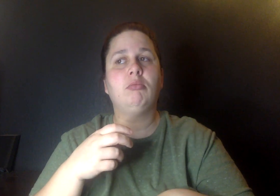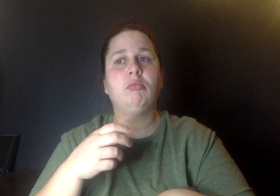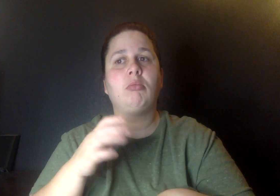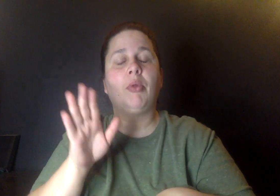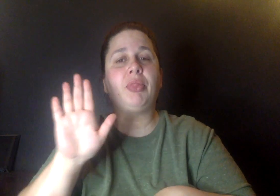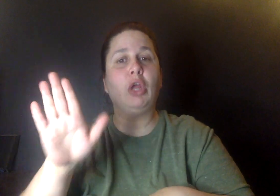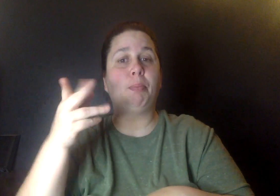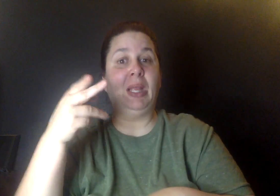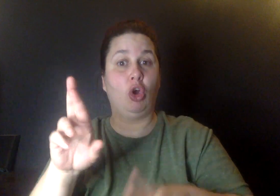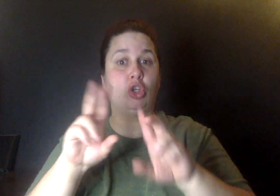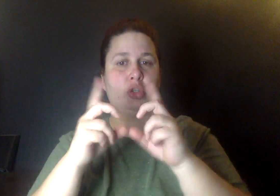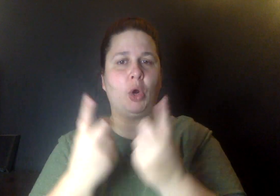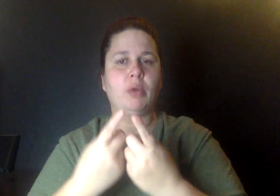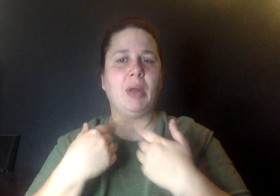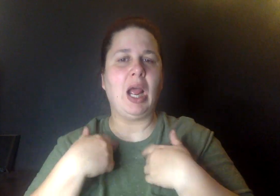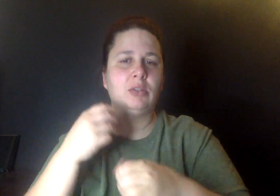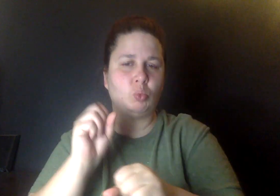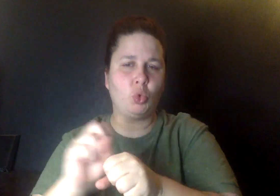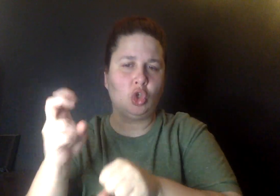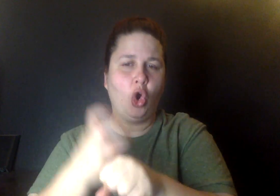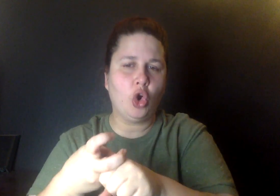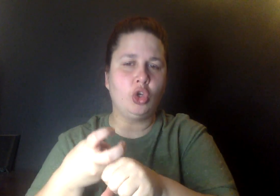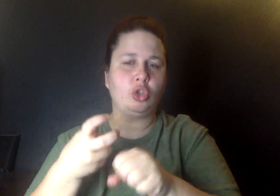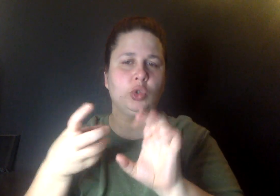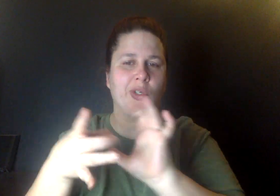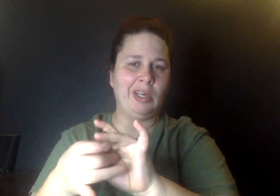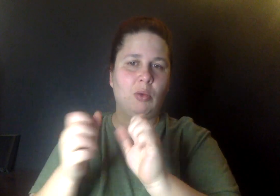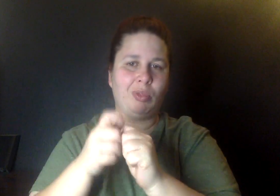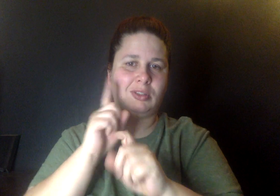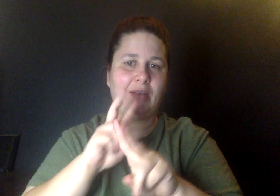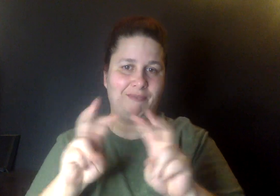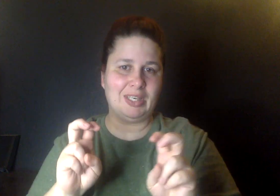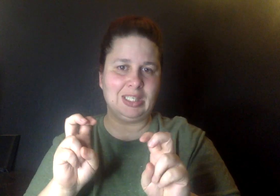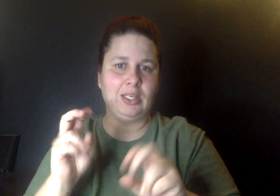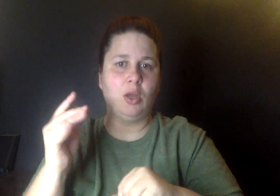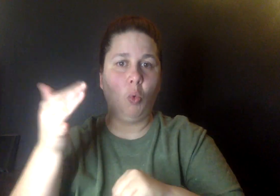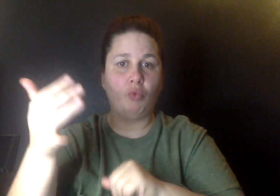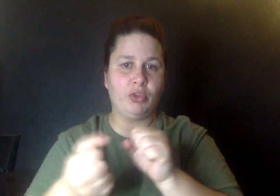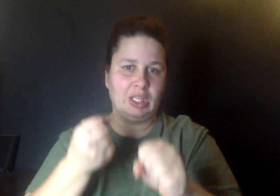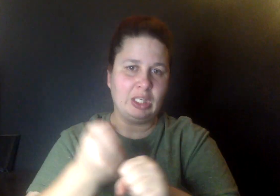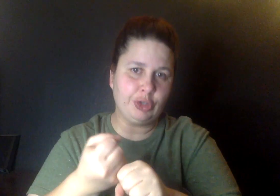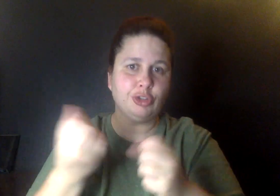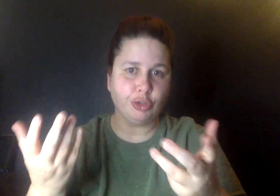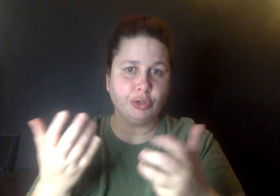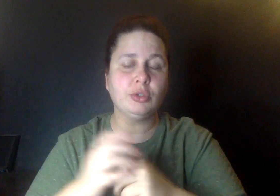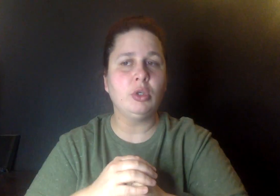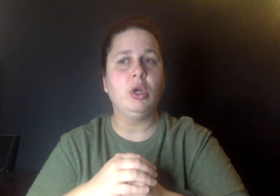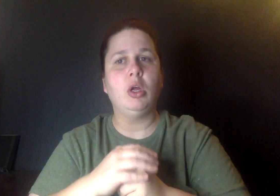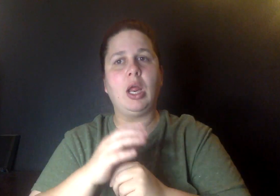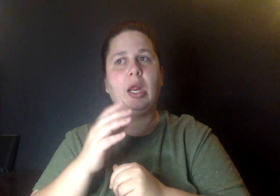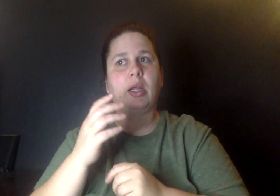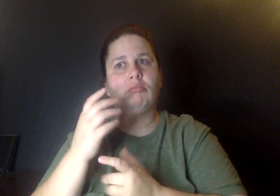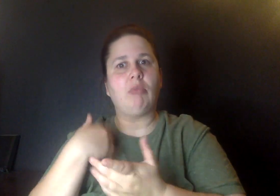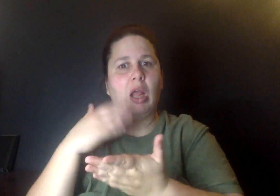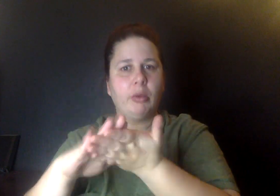The PR department had worked hard to connect with Jeff Zee over the years and I